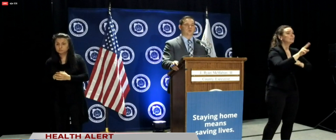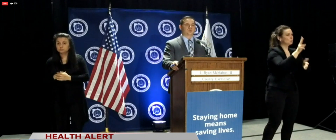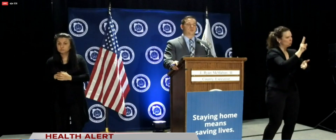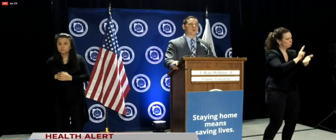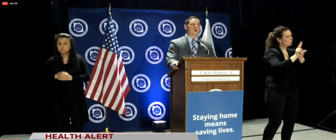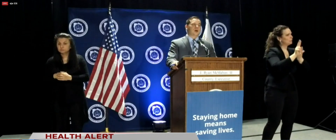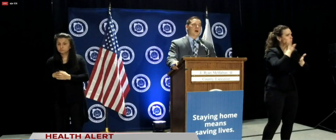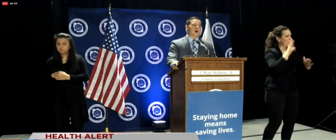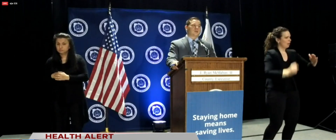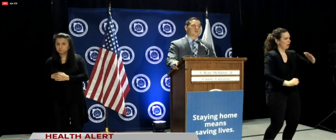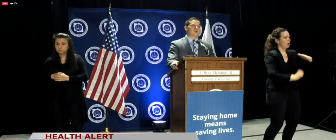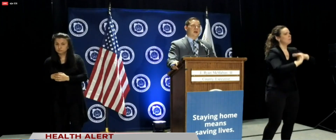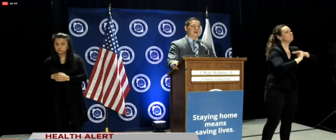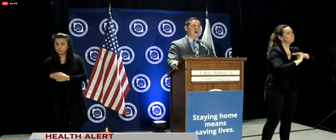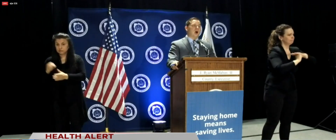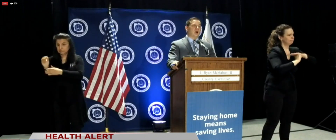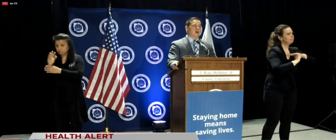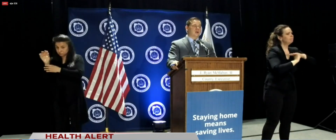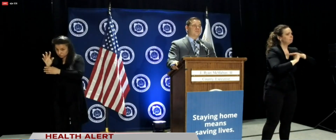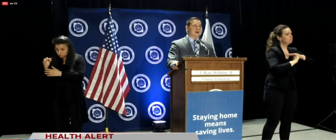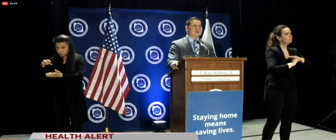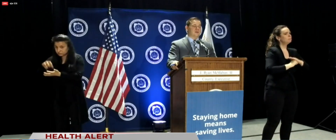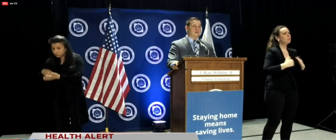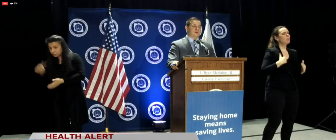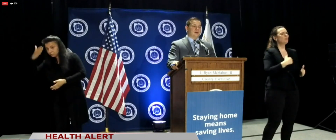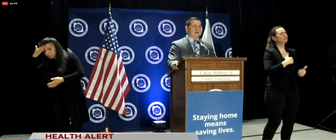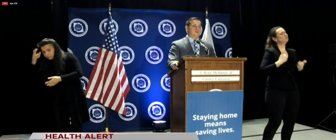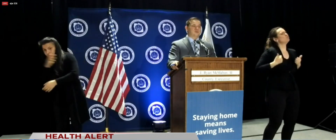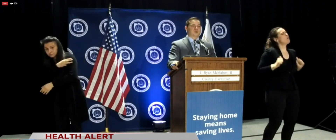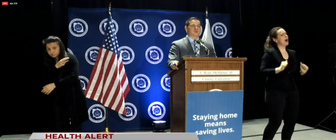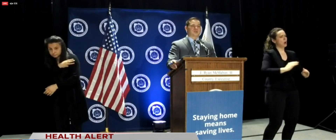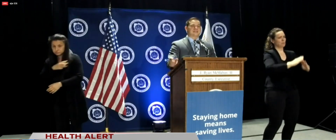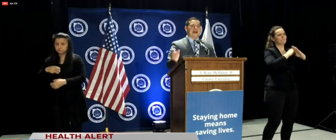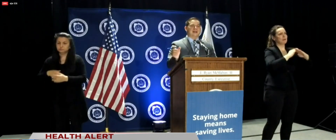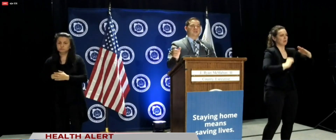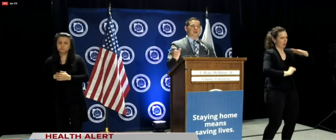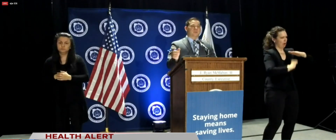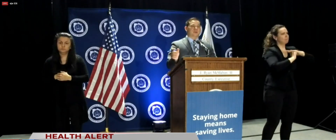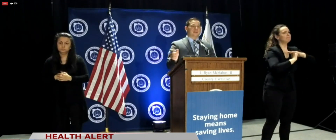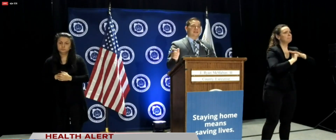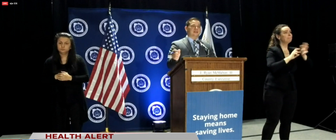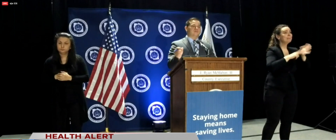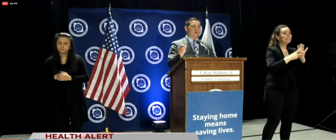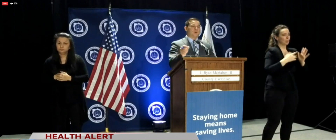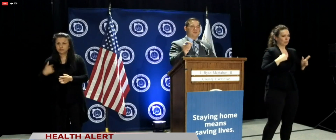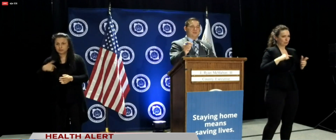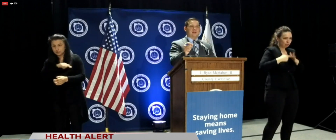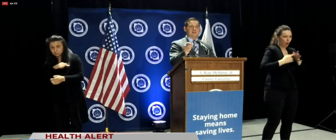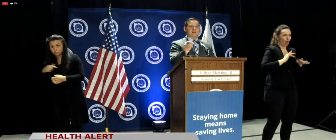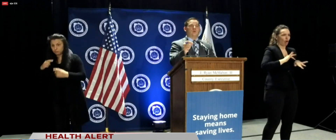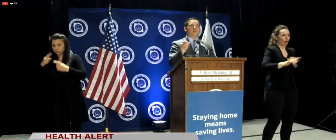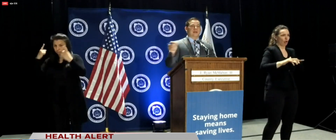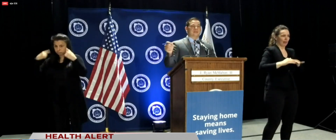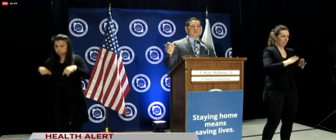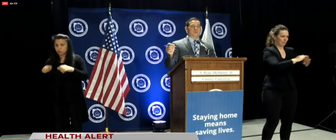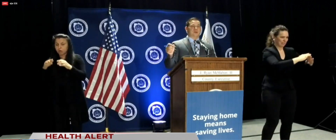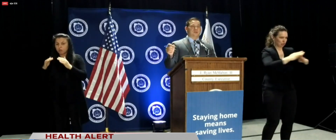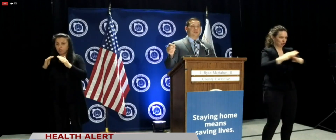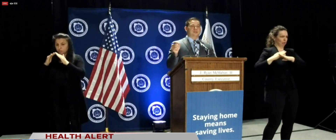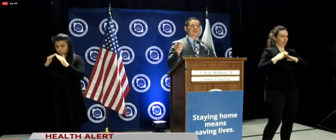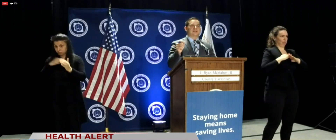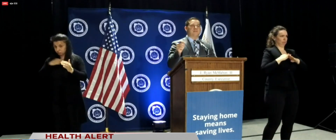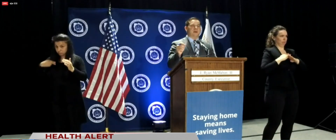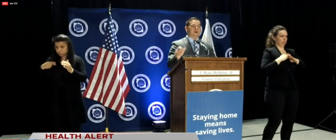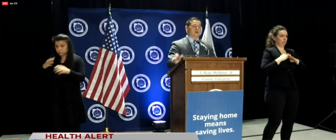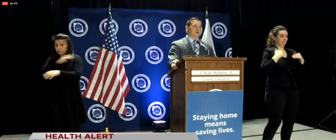emergency rooms, so that our medical infrastructure is not in jeopardy and they can focus in on these COVID-19